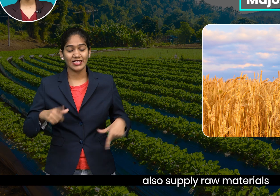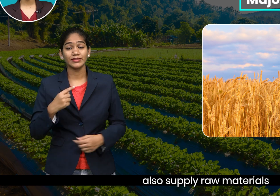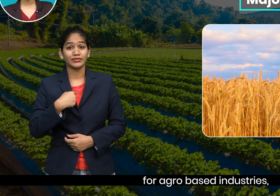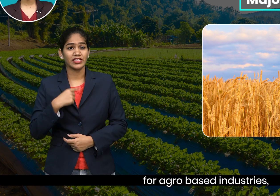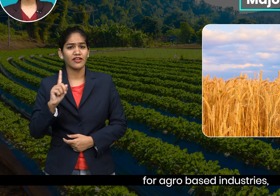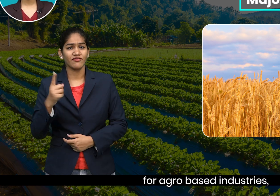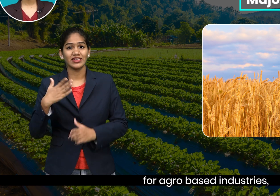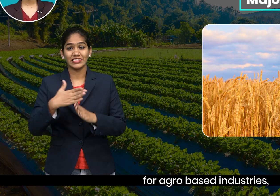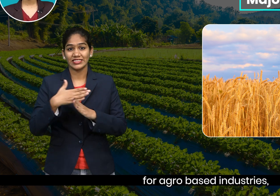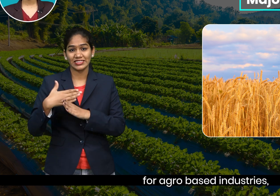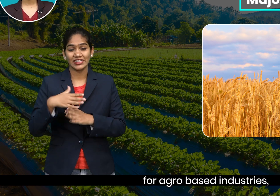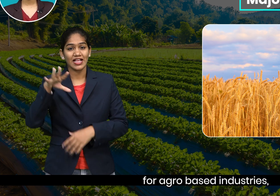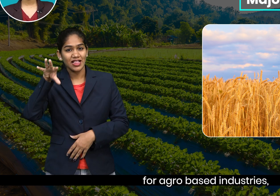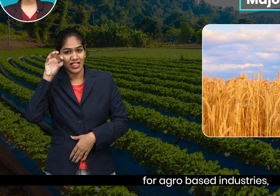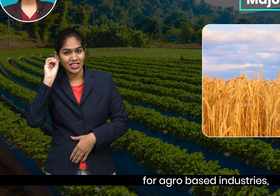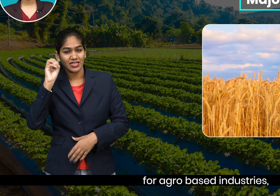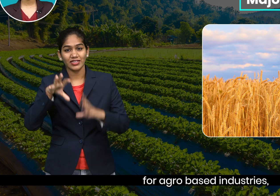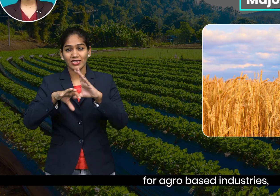industries.